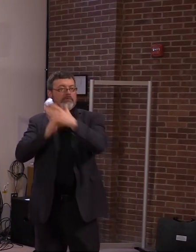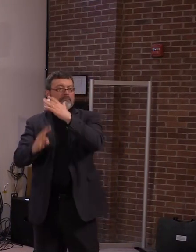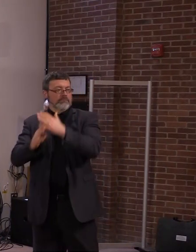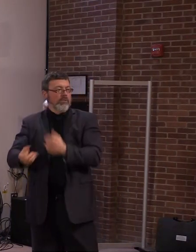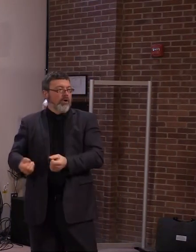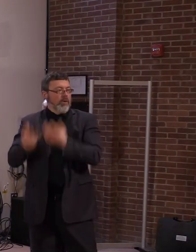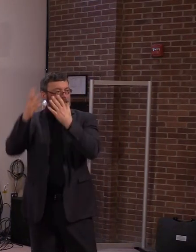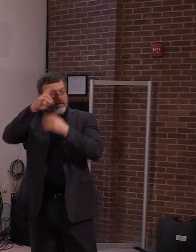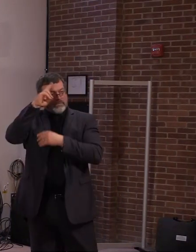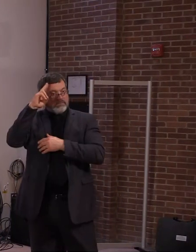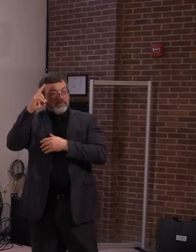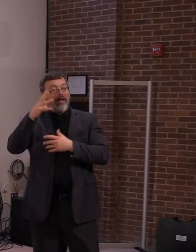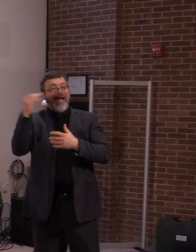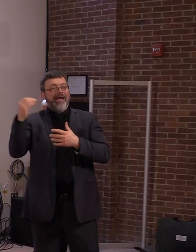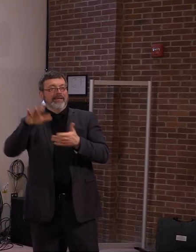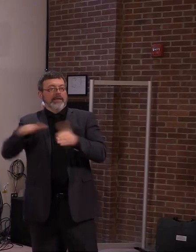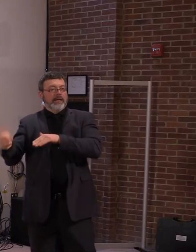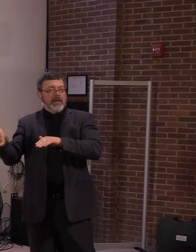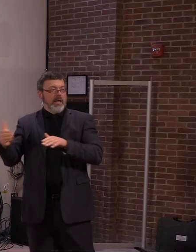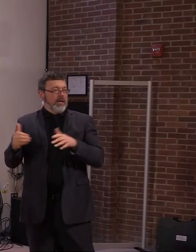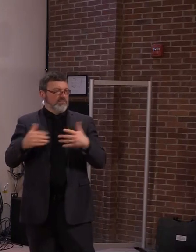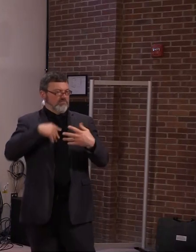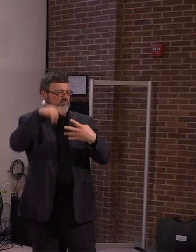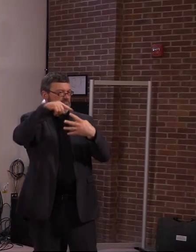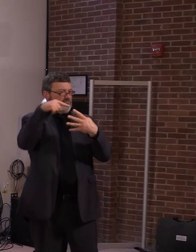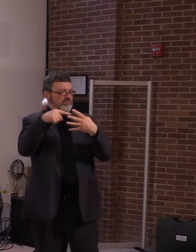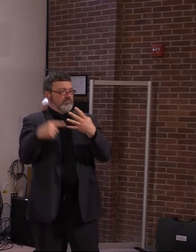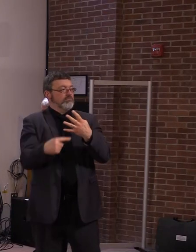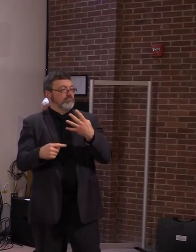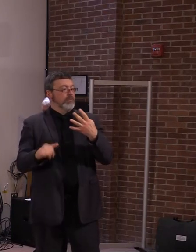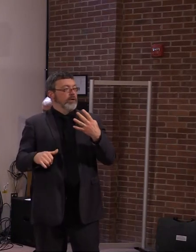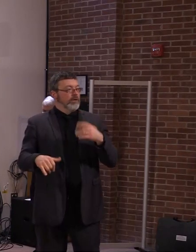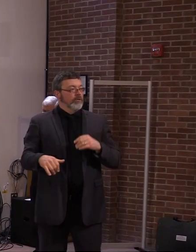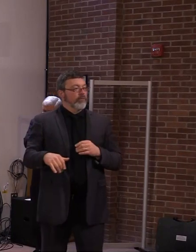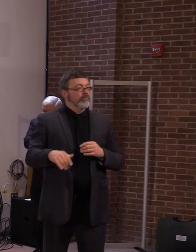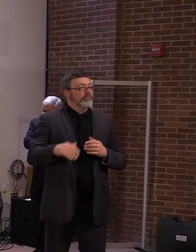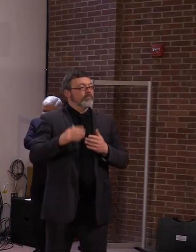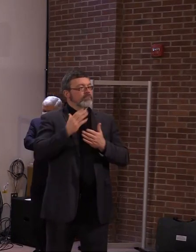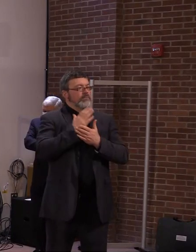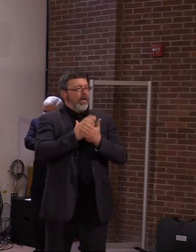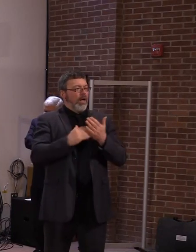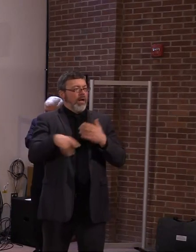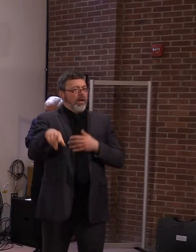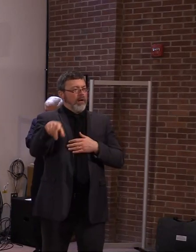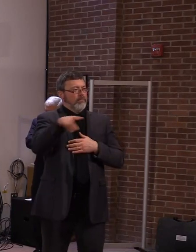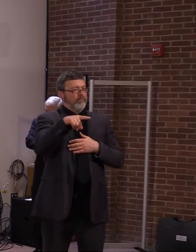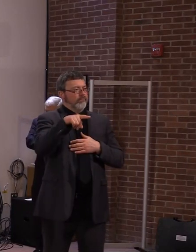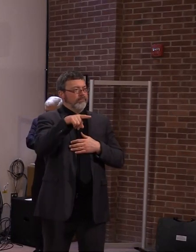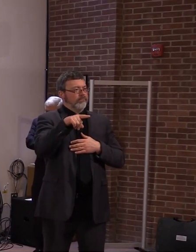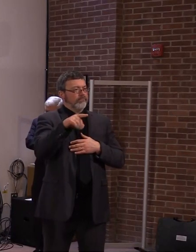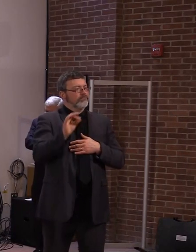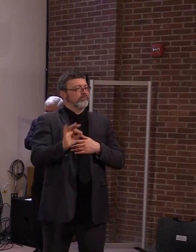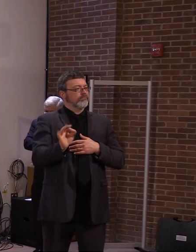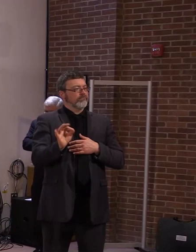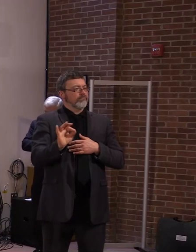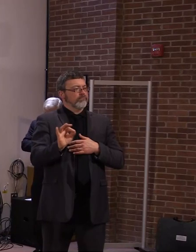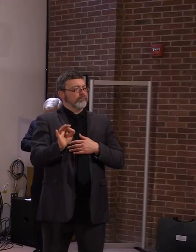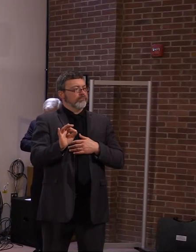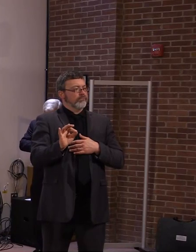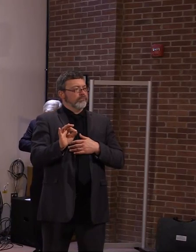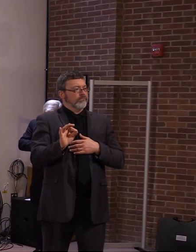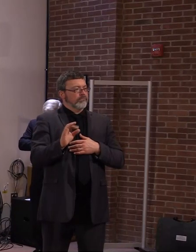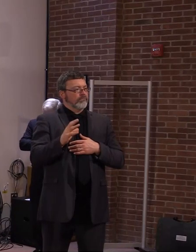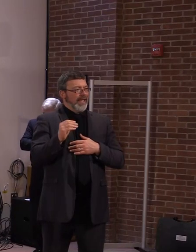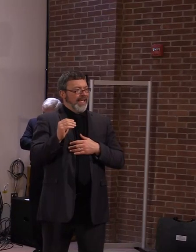it's really quite dramatic now that some states, you know, have just a fraction of the amount of testing that we're doing. So they're already, you know, having a pretty